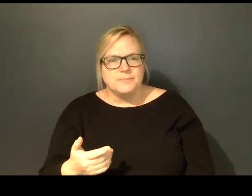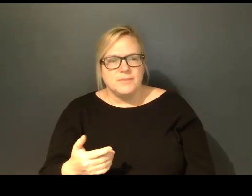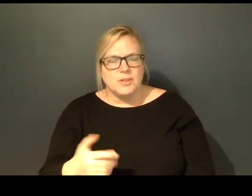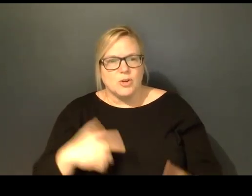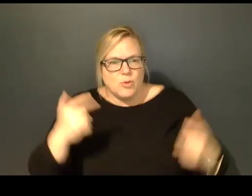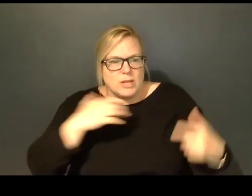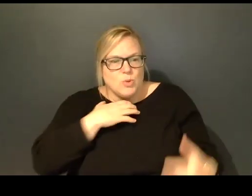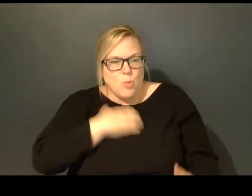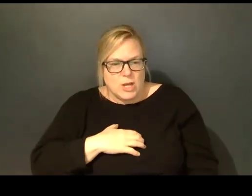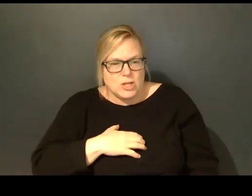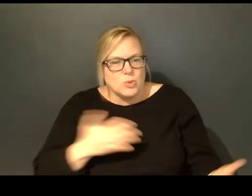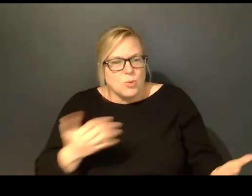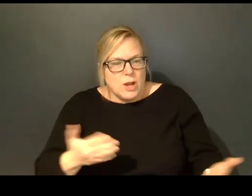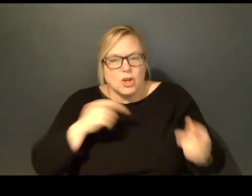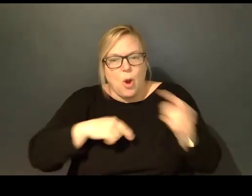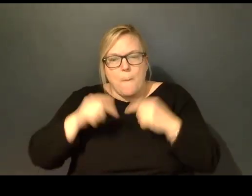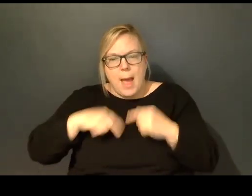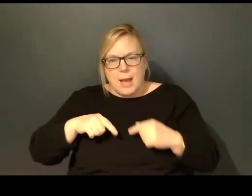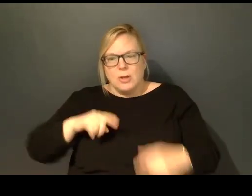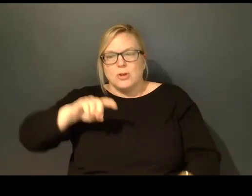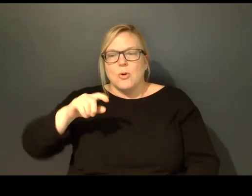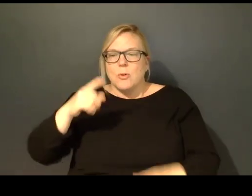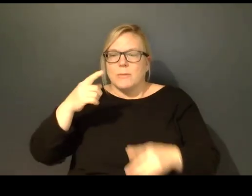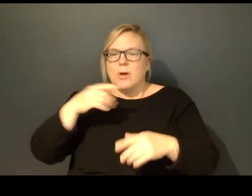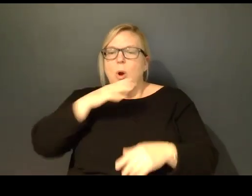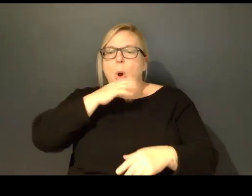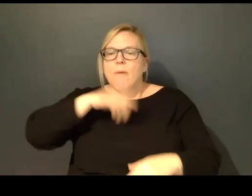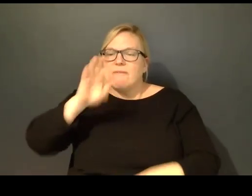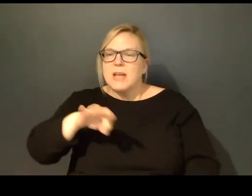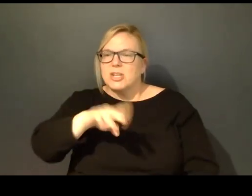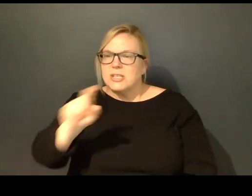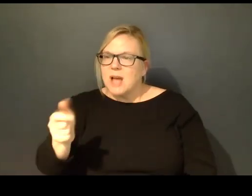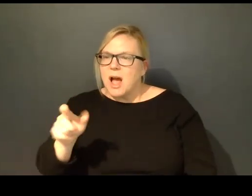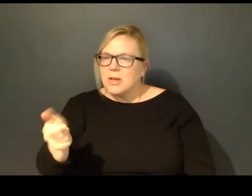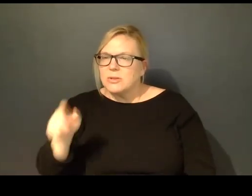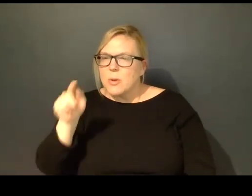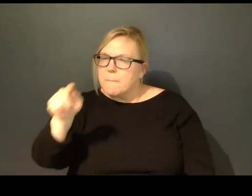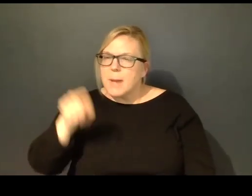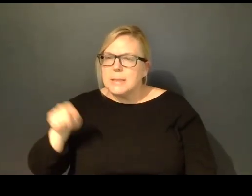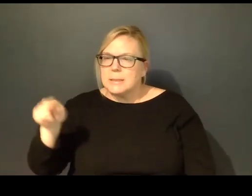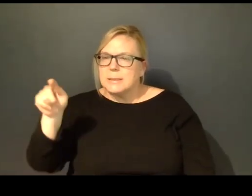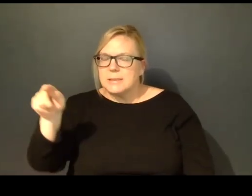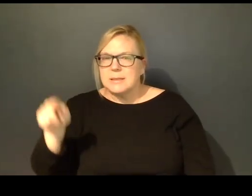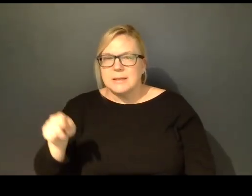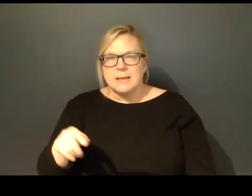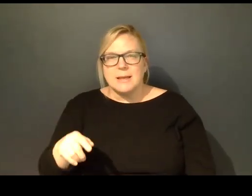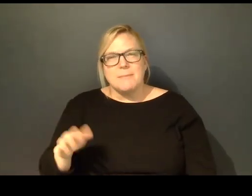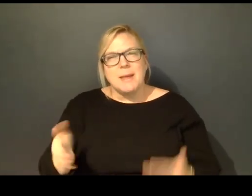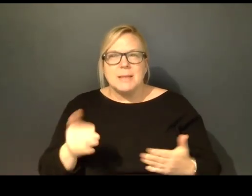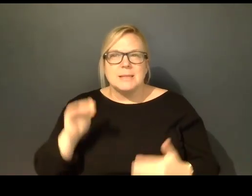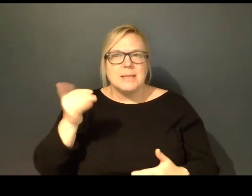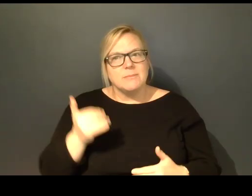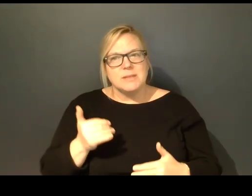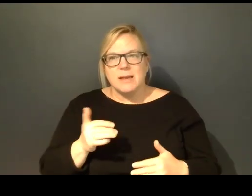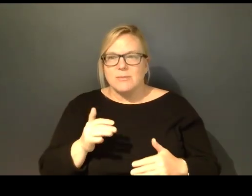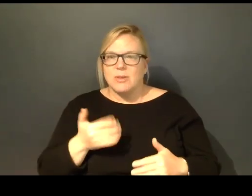to go back to the dials and buttons. It makes complete sense to me, but it just seems that we've completely headed in the wrong direction by making everything so